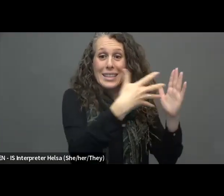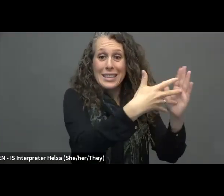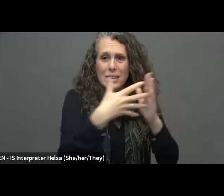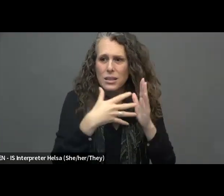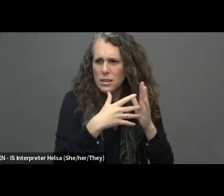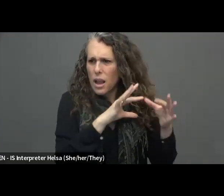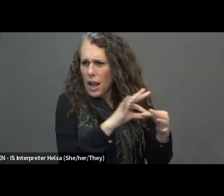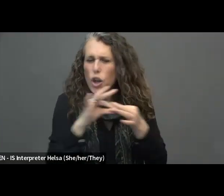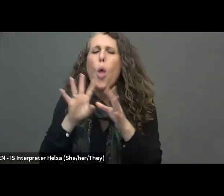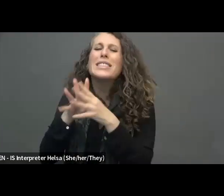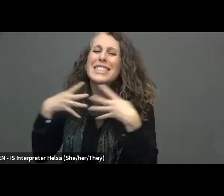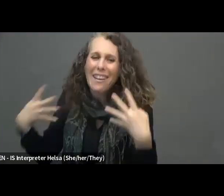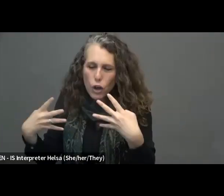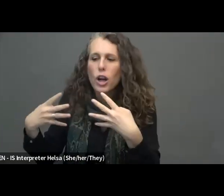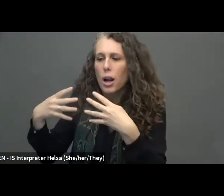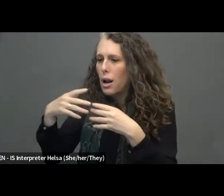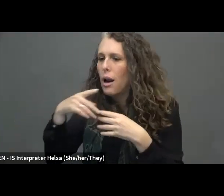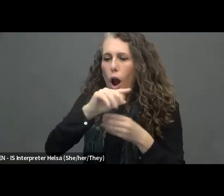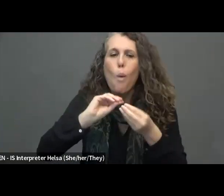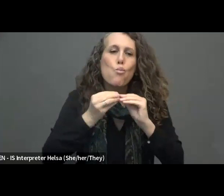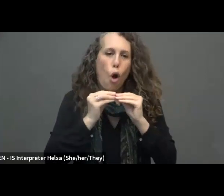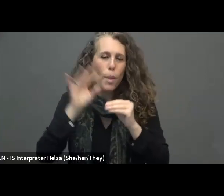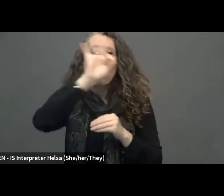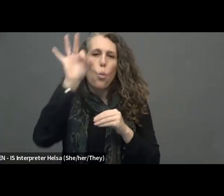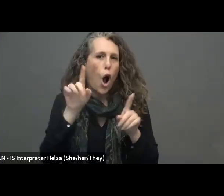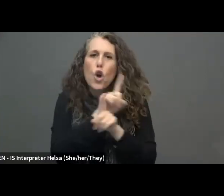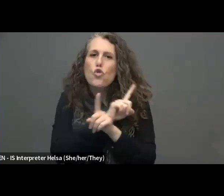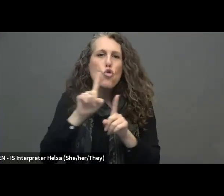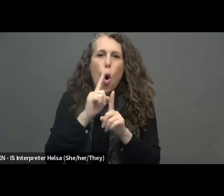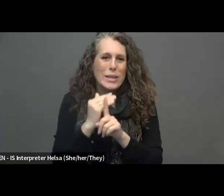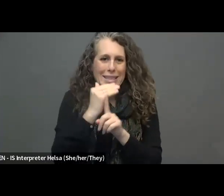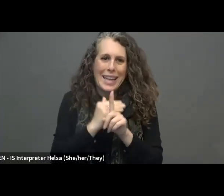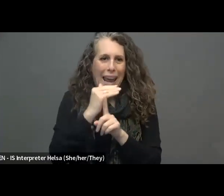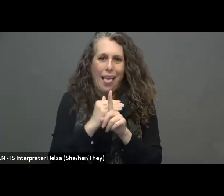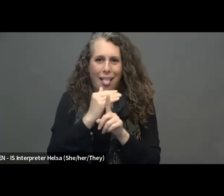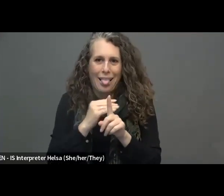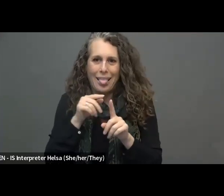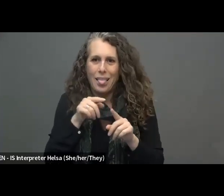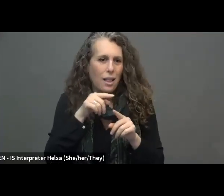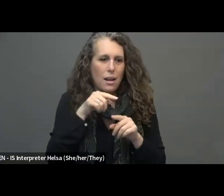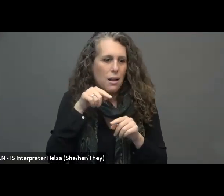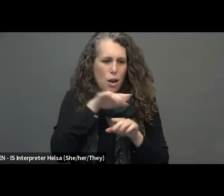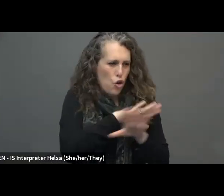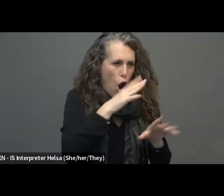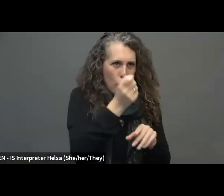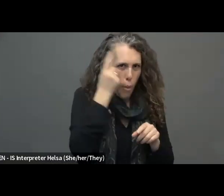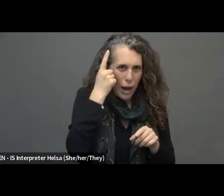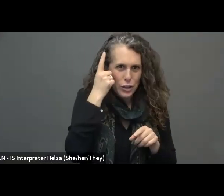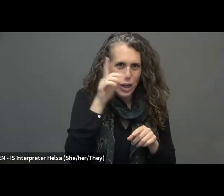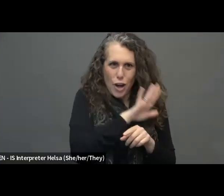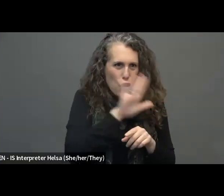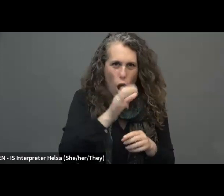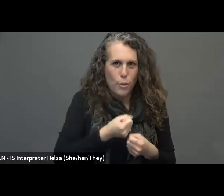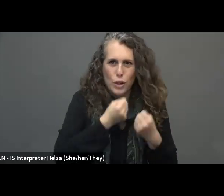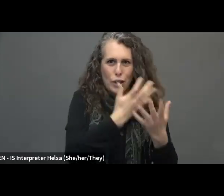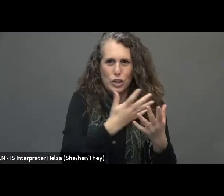problematic, because you don't find any scales that describe repetition. It's not comprehension, it's not production, right? It's both